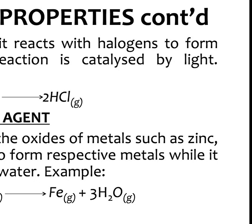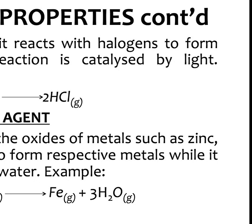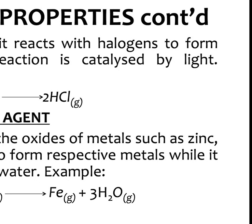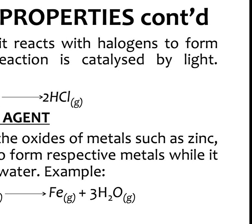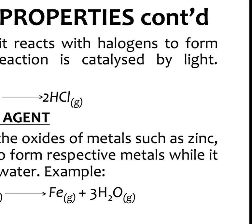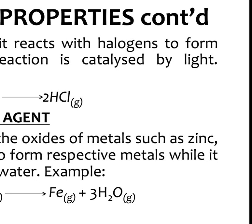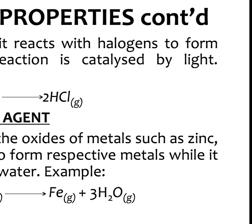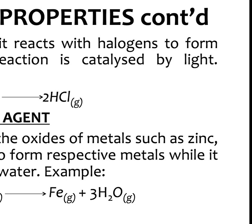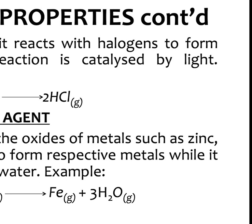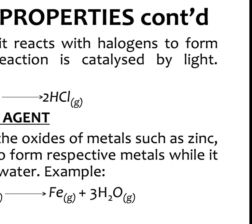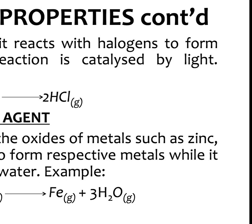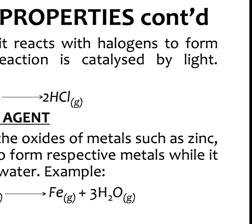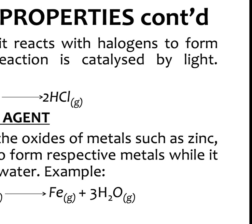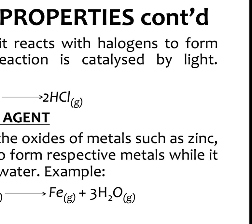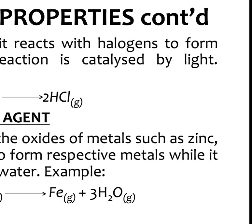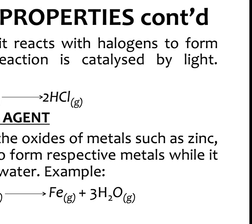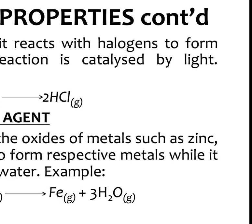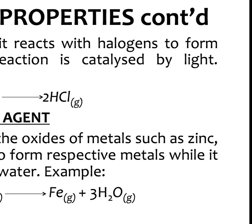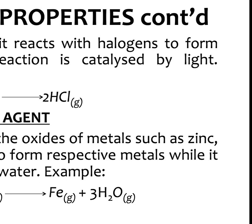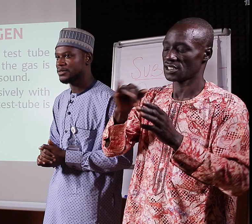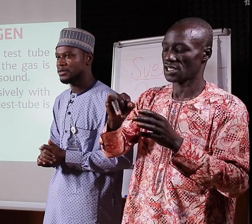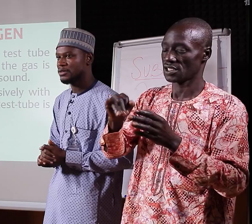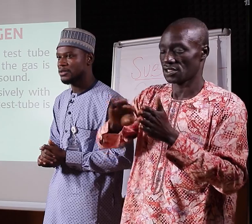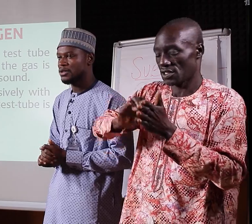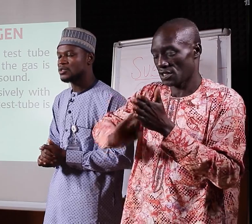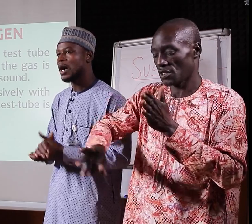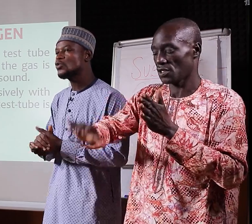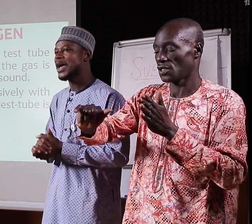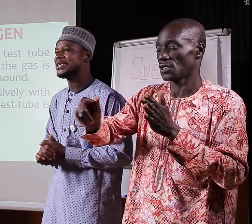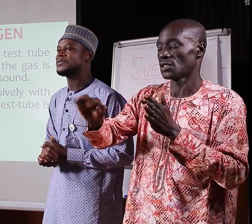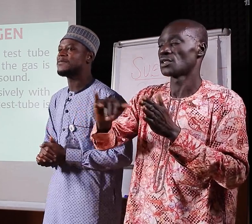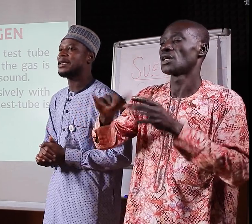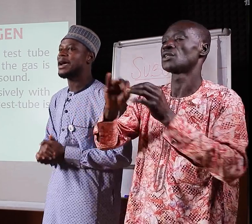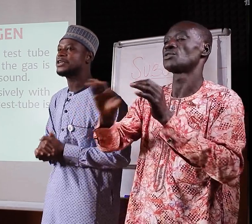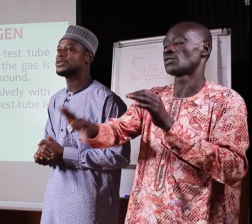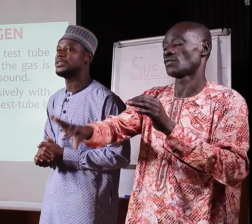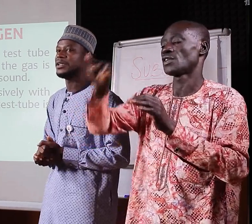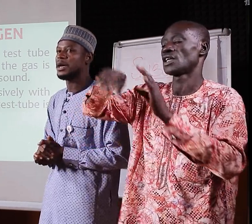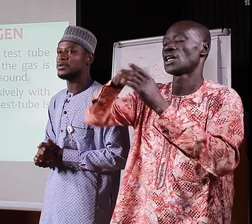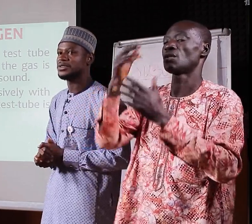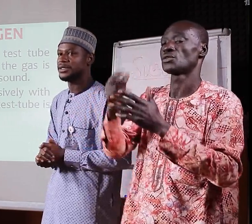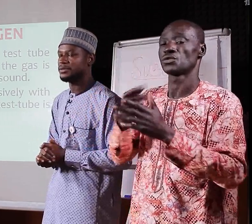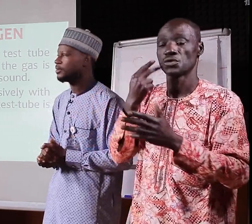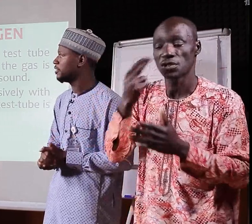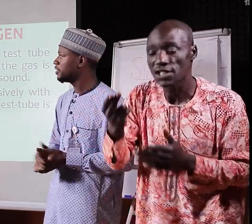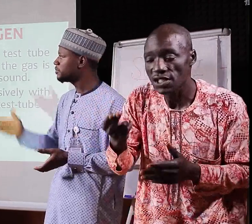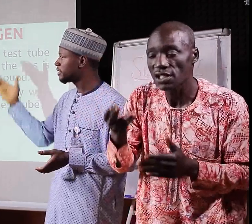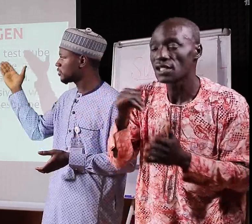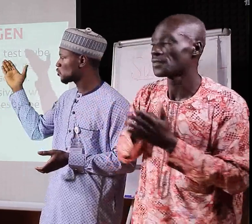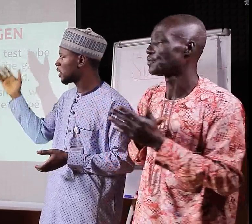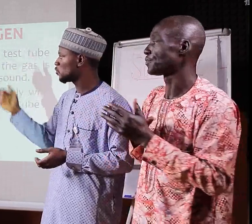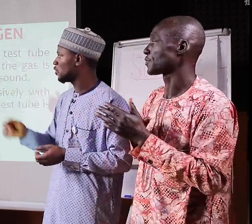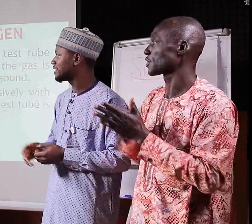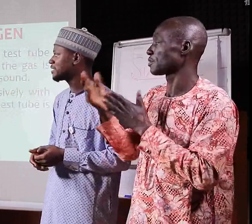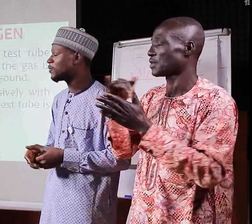water. This is acting as a reducing agent. So how do we identify hydrogen in the laboratory? This brings